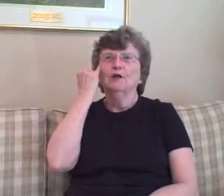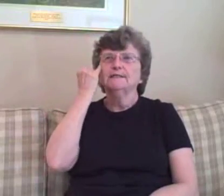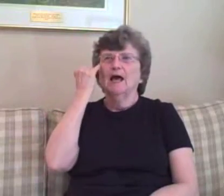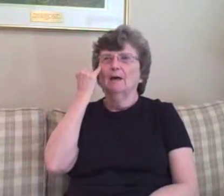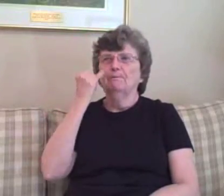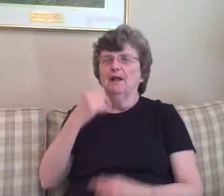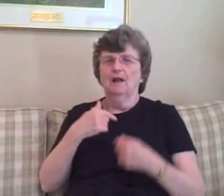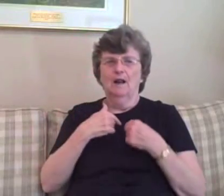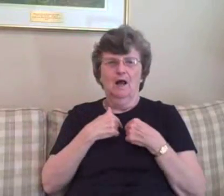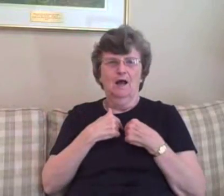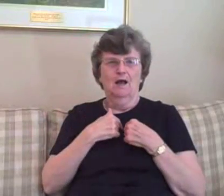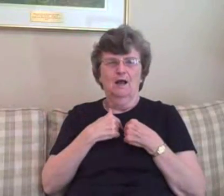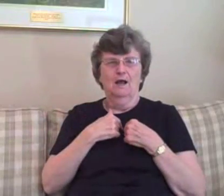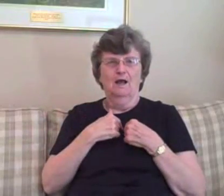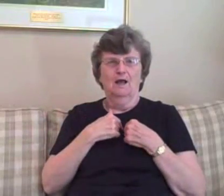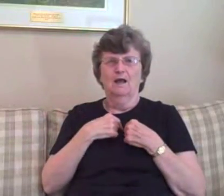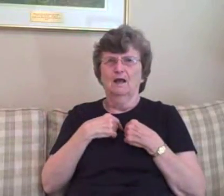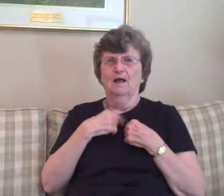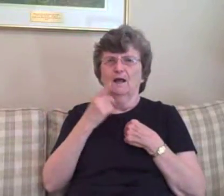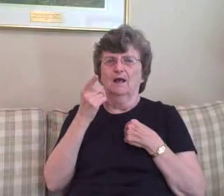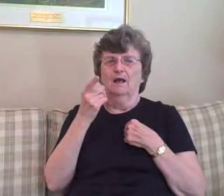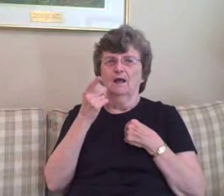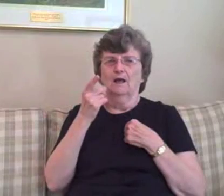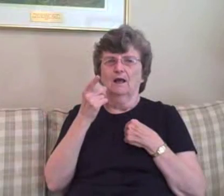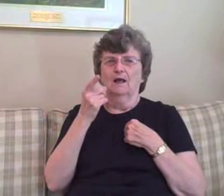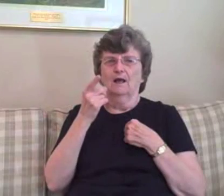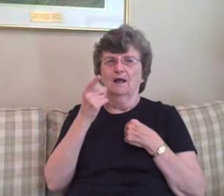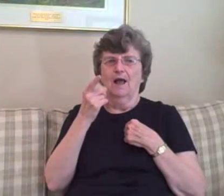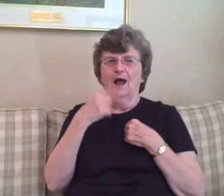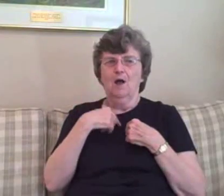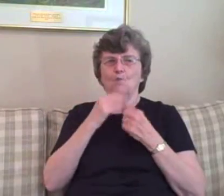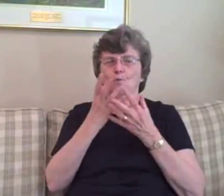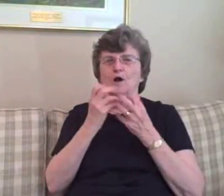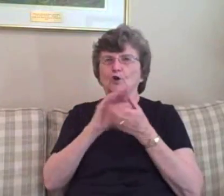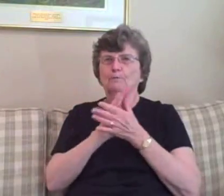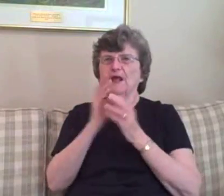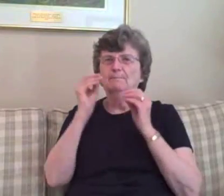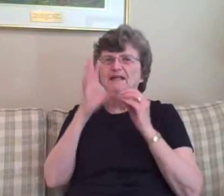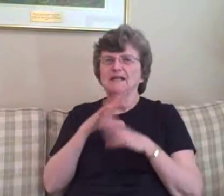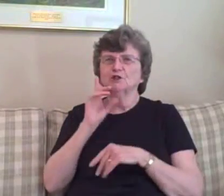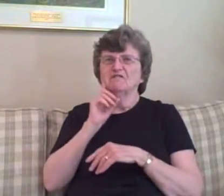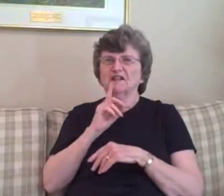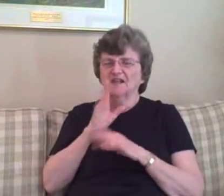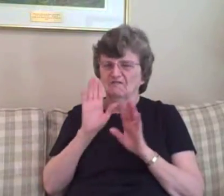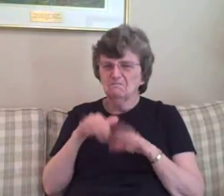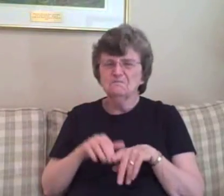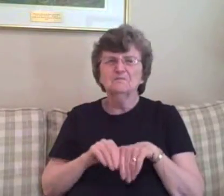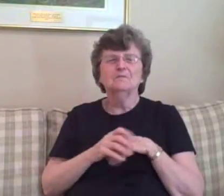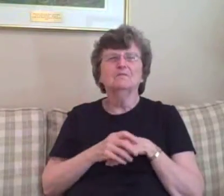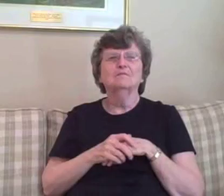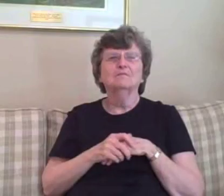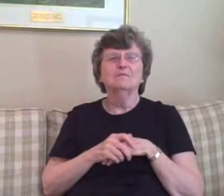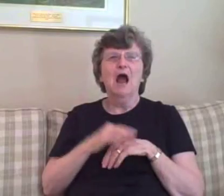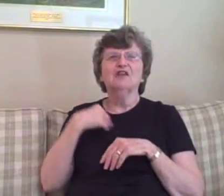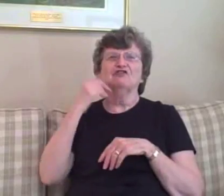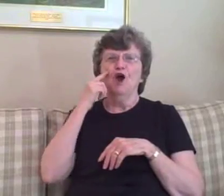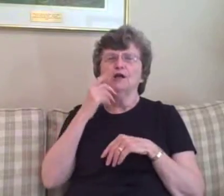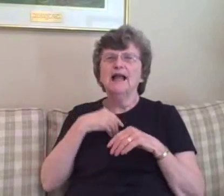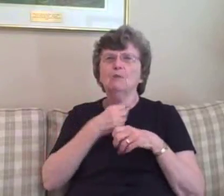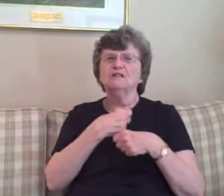that only He knows. So for me, for example, I wanted to become a teacher for the deaf,